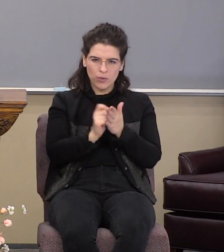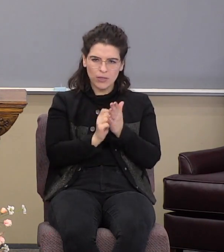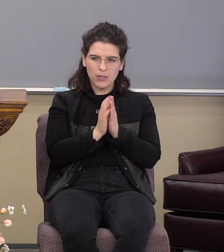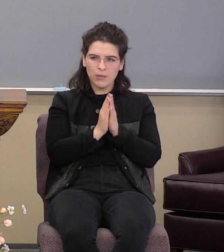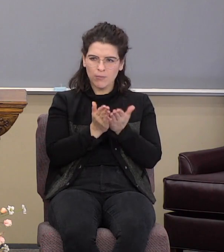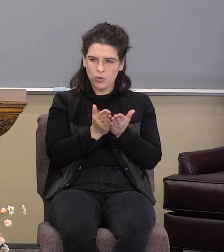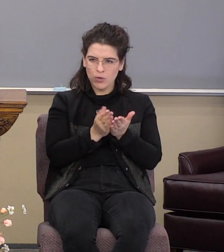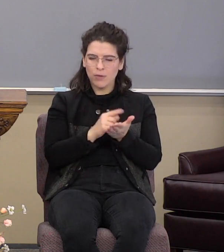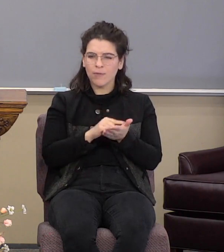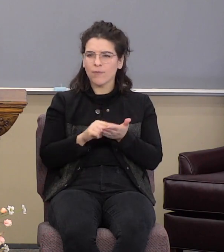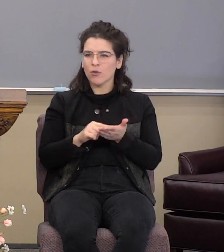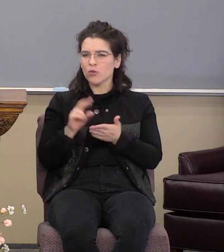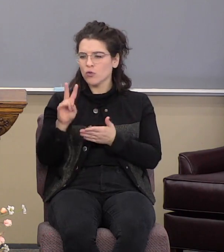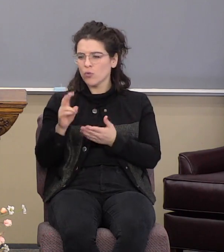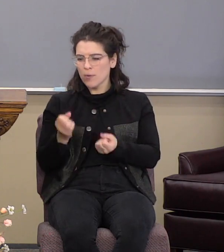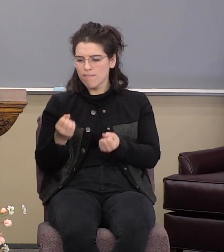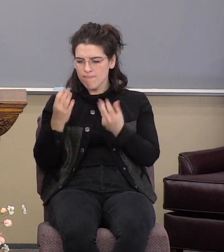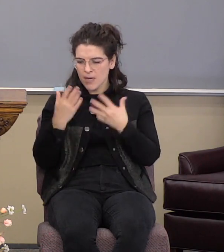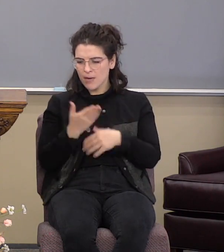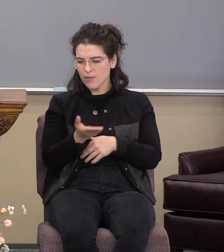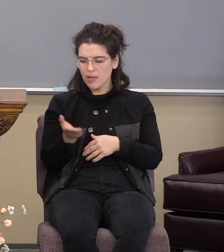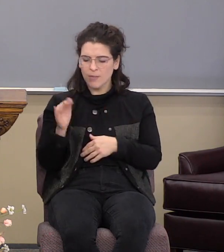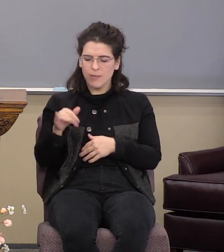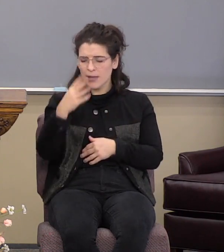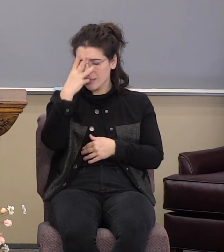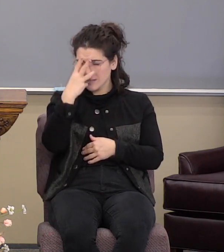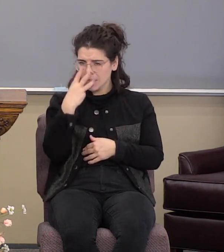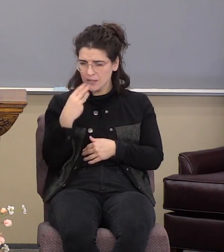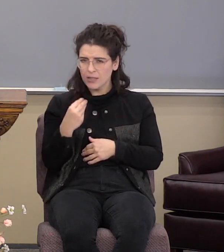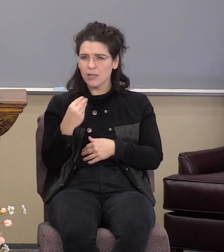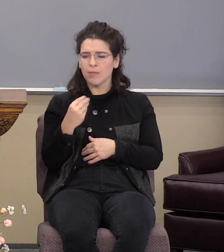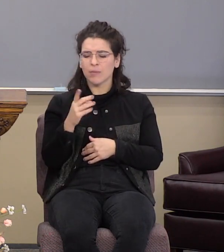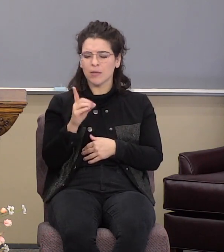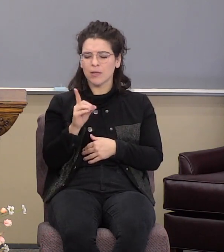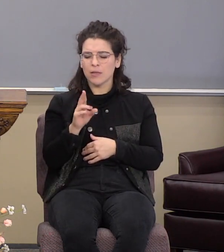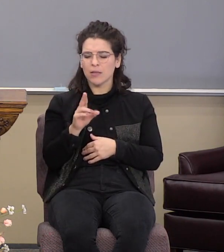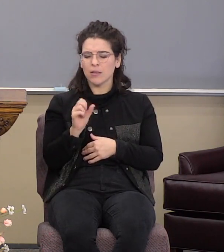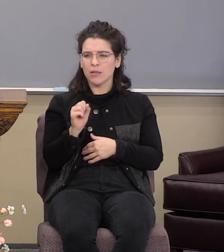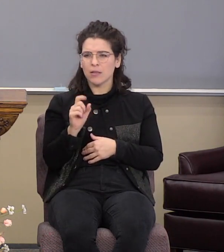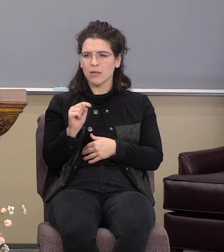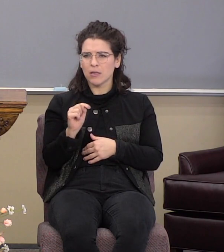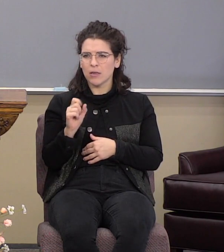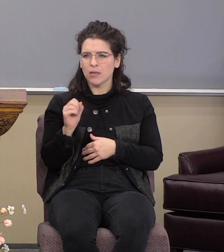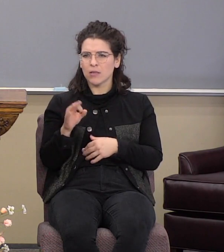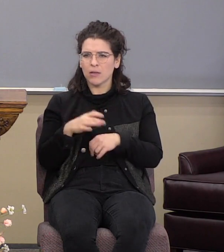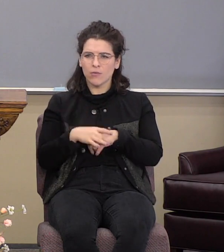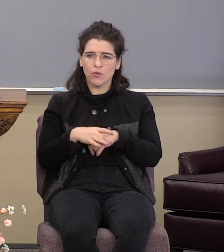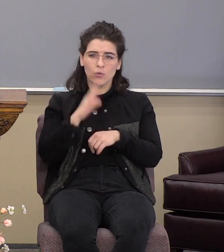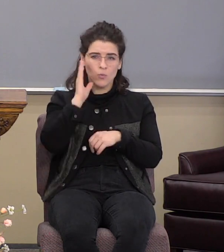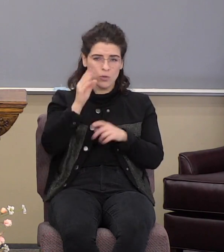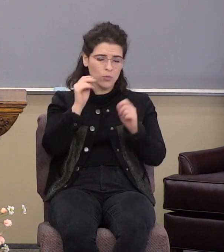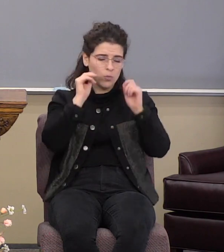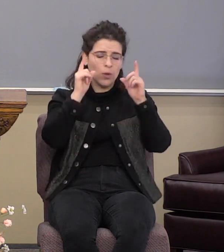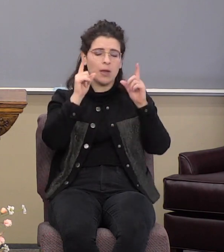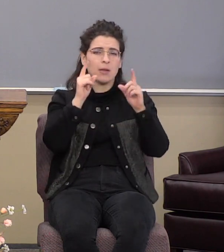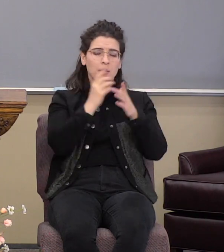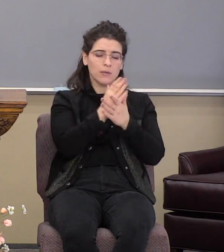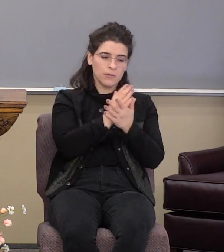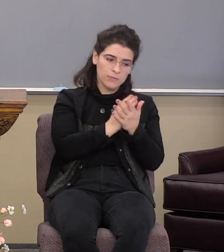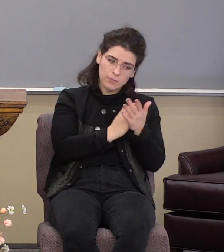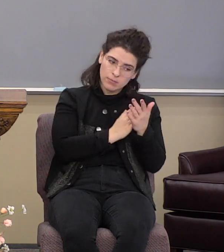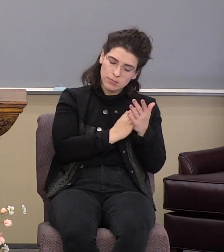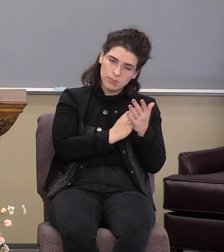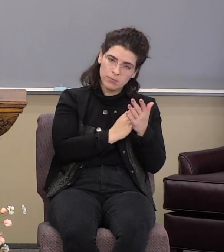2, and many of them that sleep in the dust of the earth shall awake, some